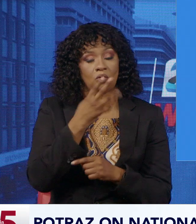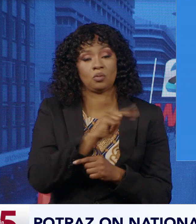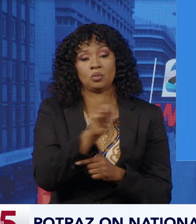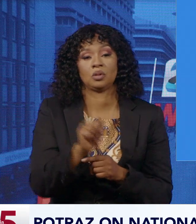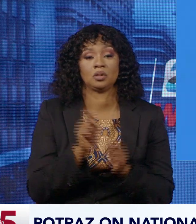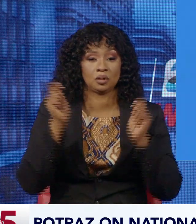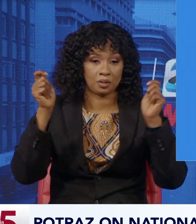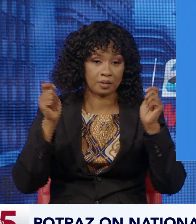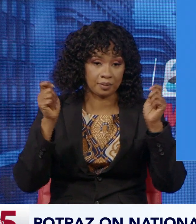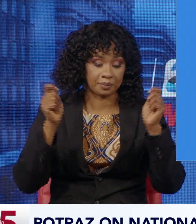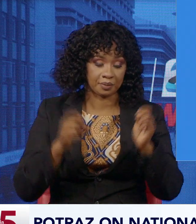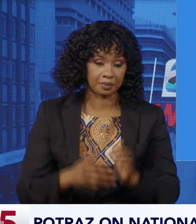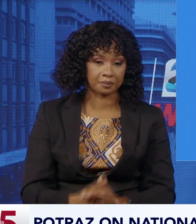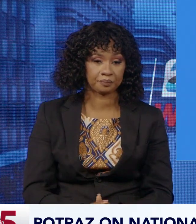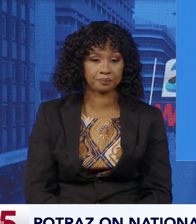campaign.